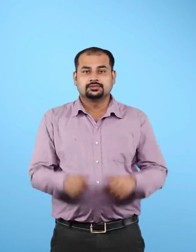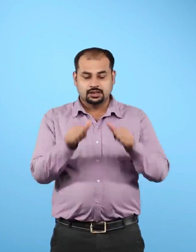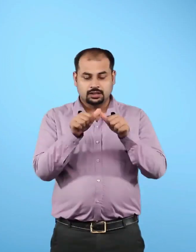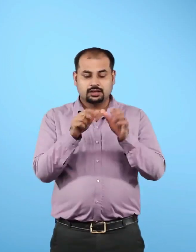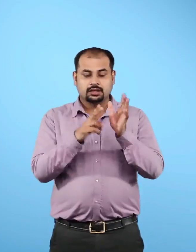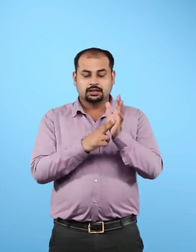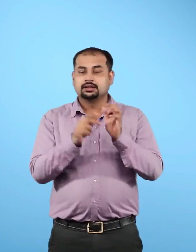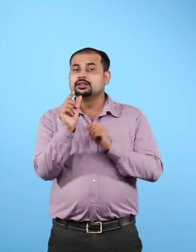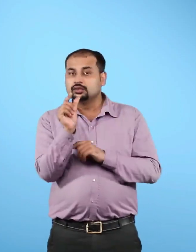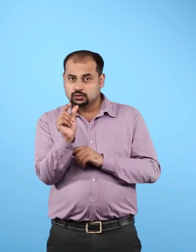Anu,